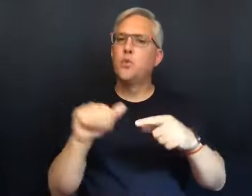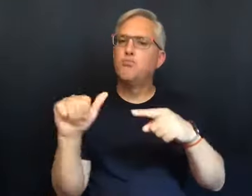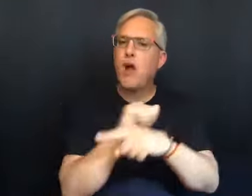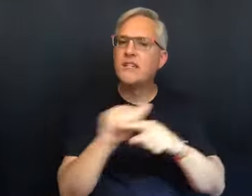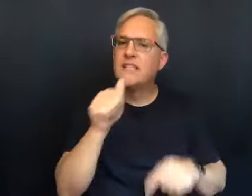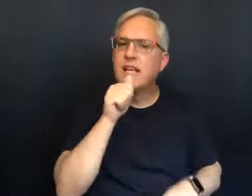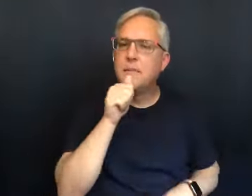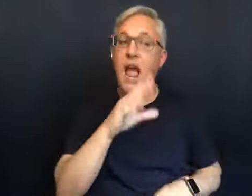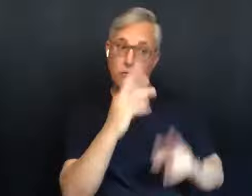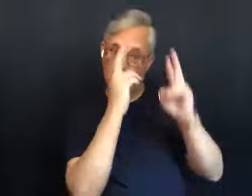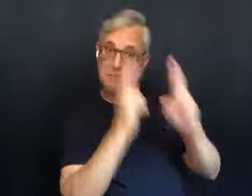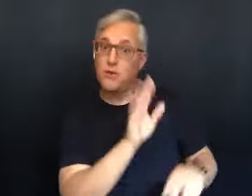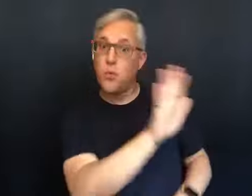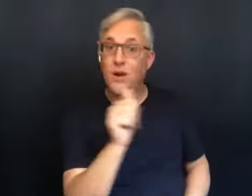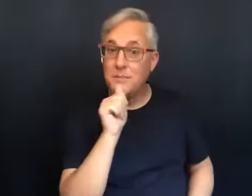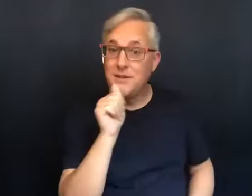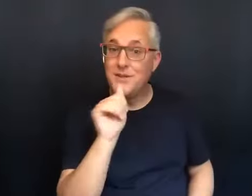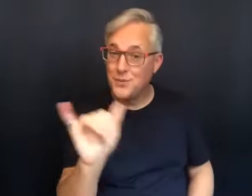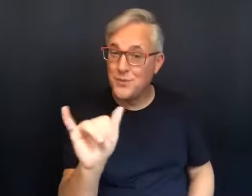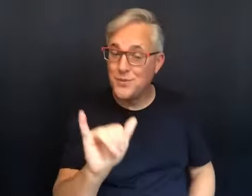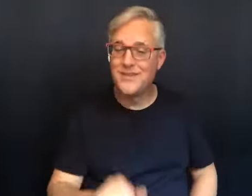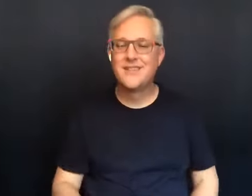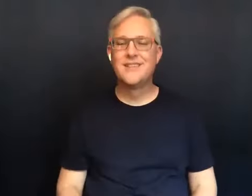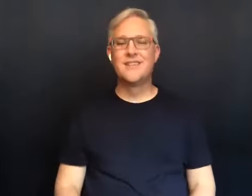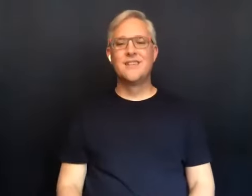anonymity and to protect your anonymity.